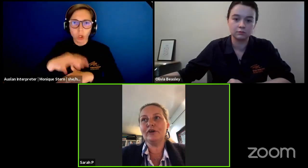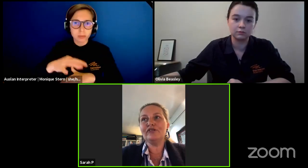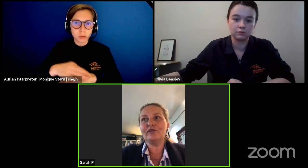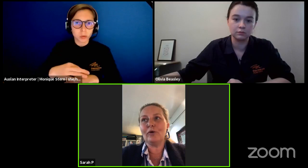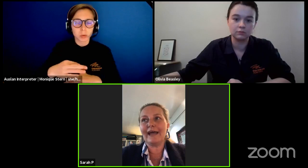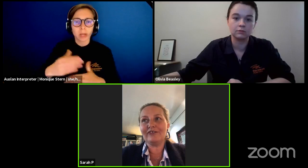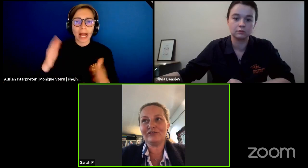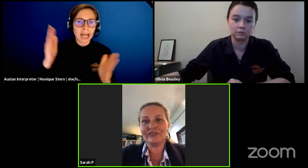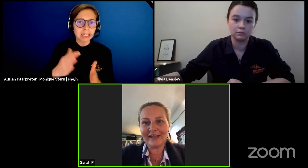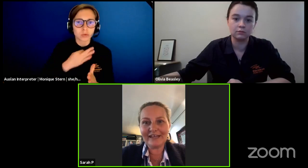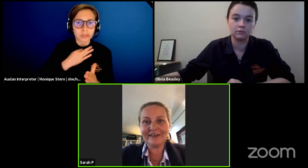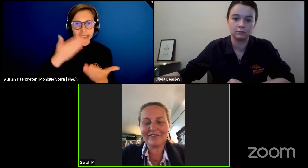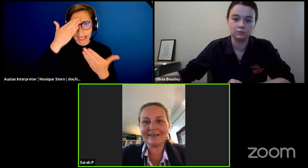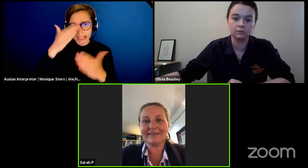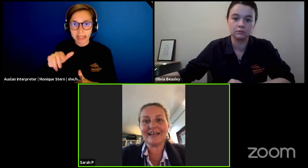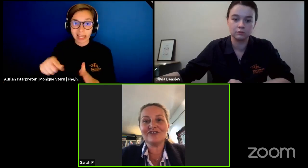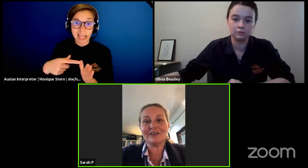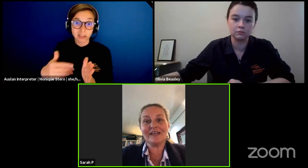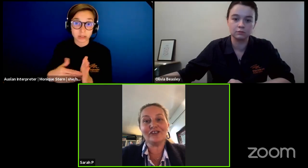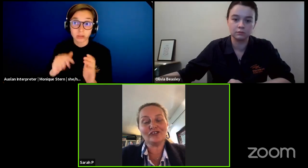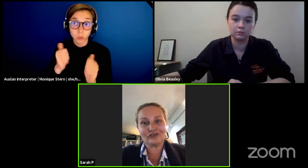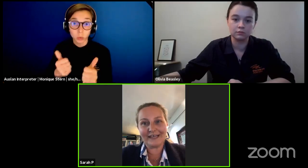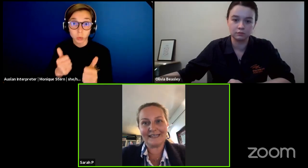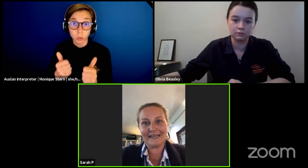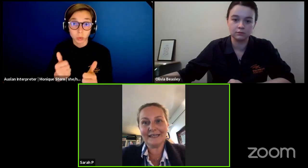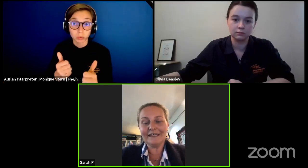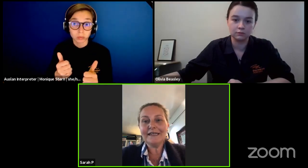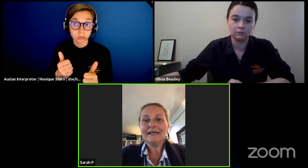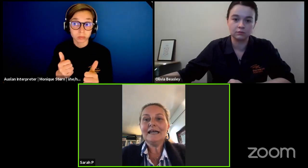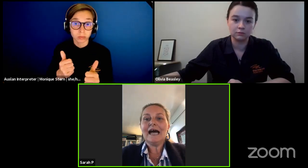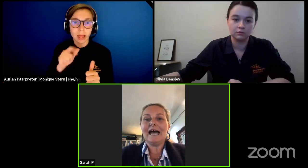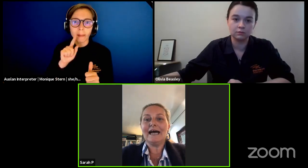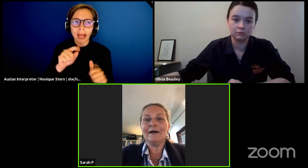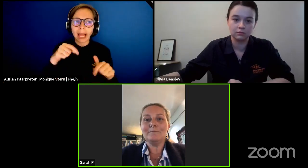I suppose for AstraZeneca vaccination in Australia,